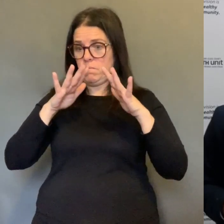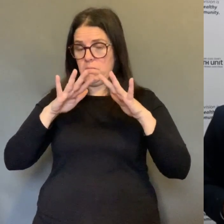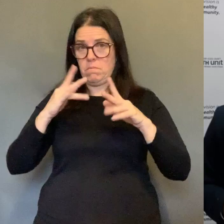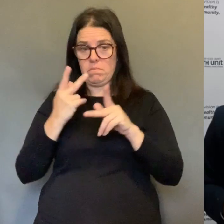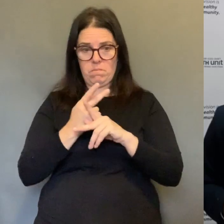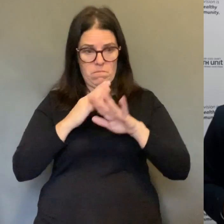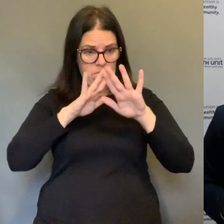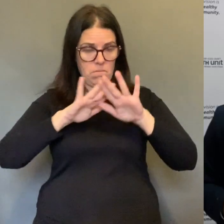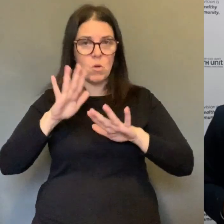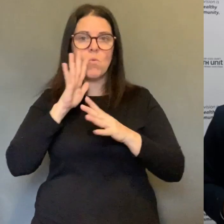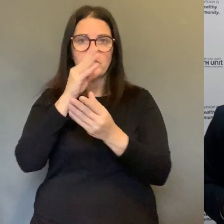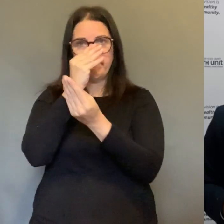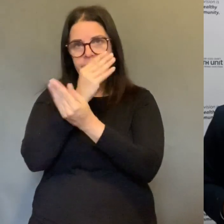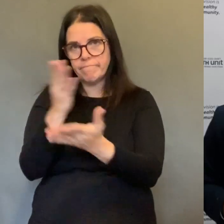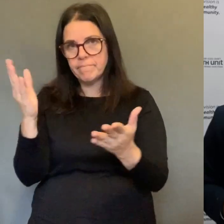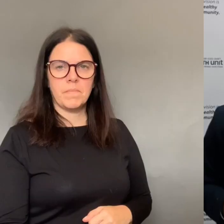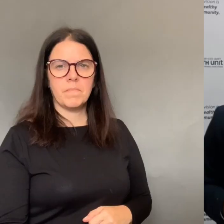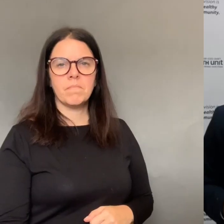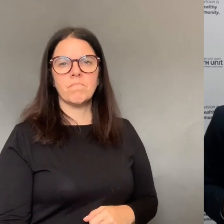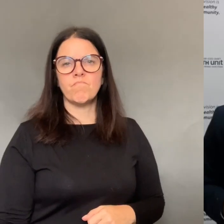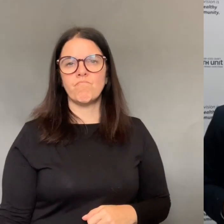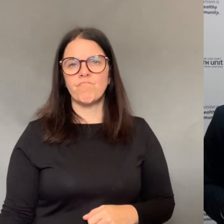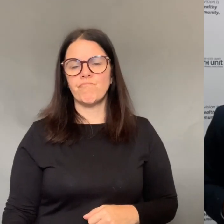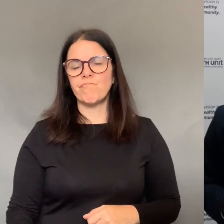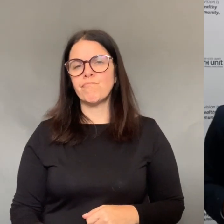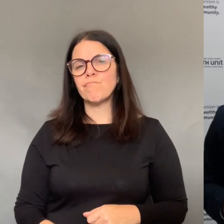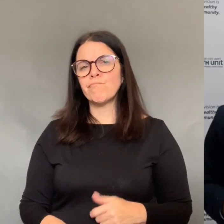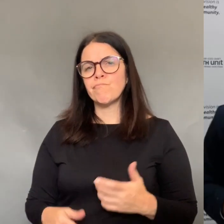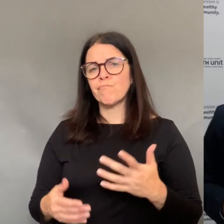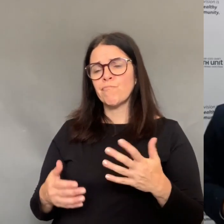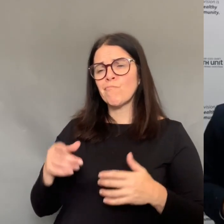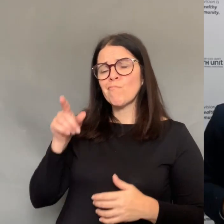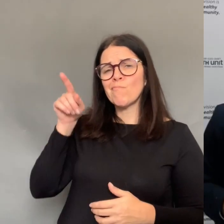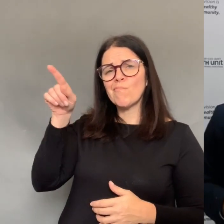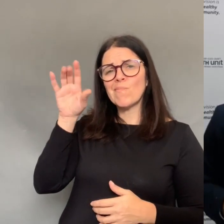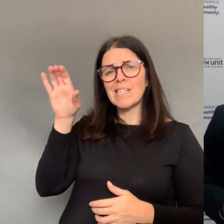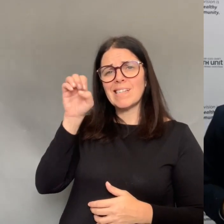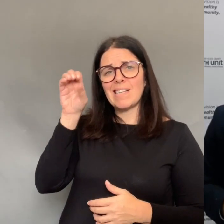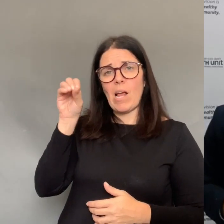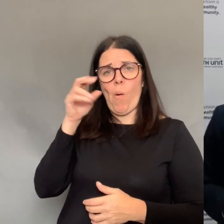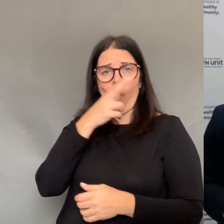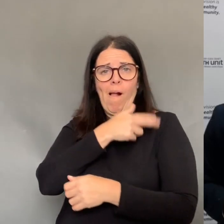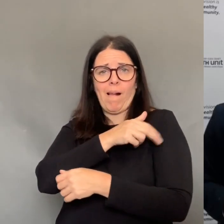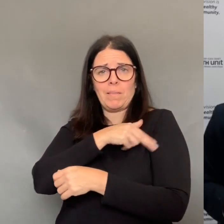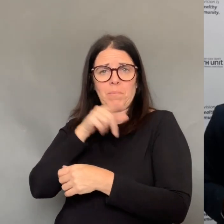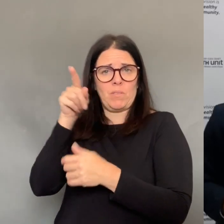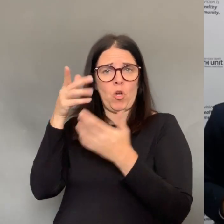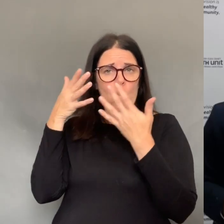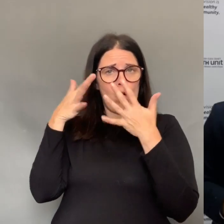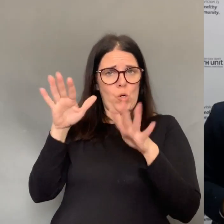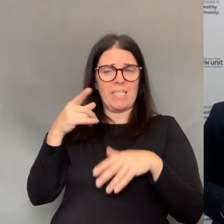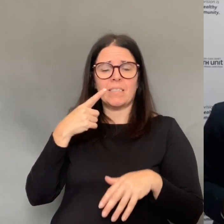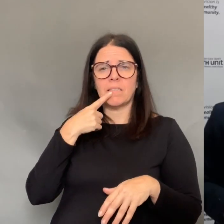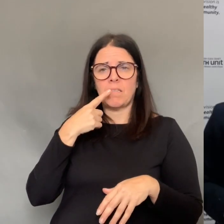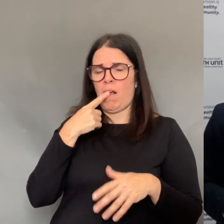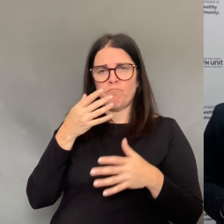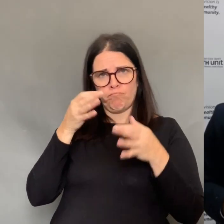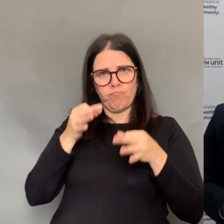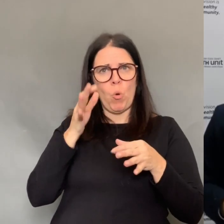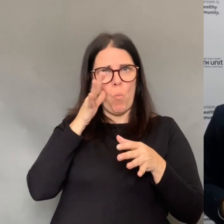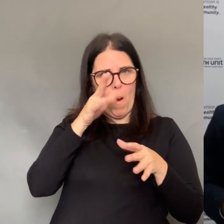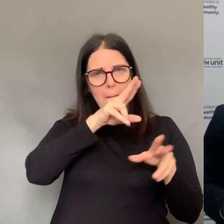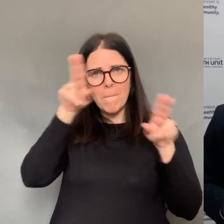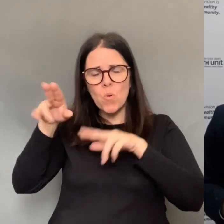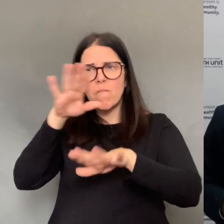being discussed only here in Windsor? Like, are we the trailblazers in that respect, I guess? In some cases, I would say